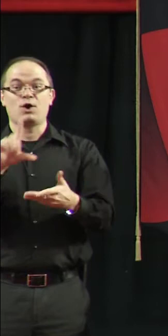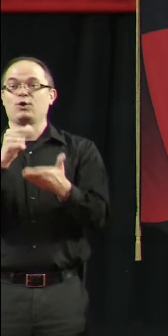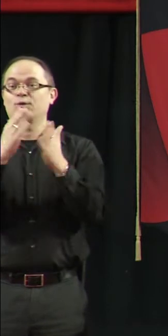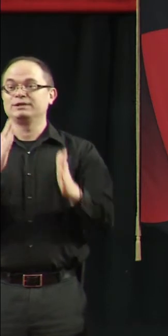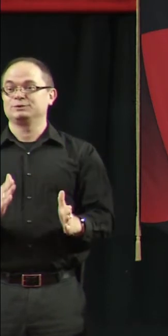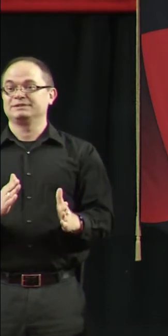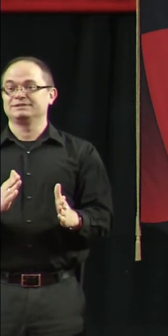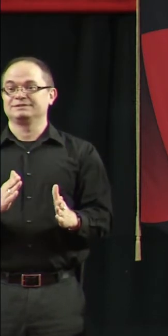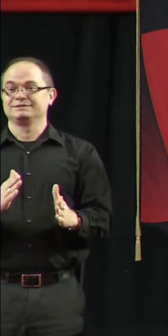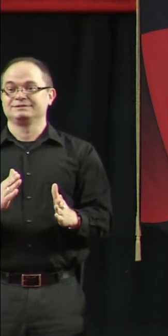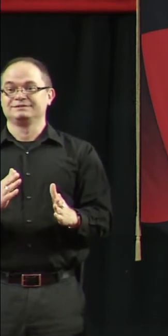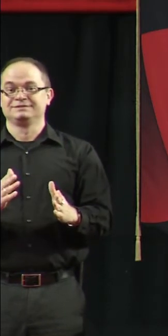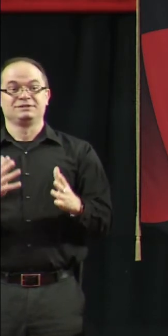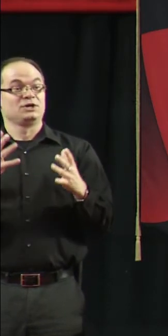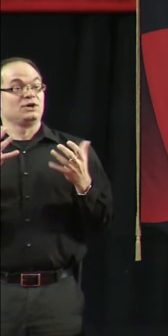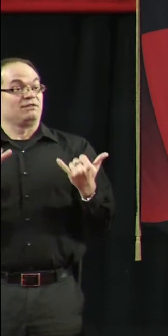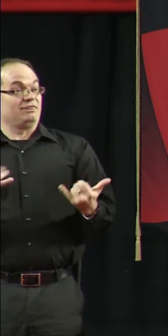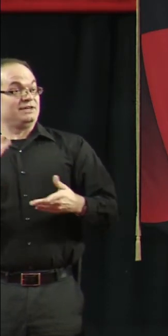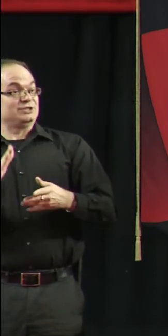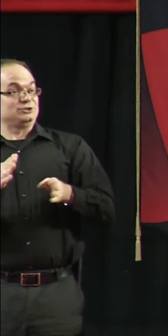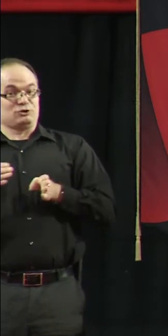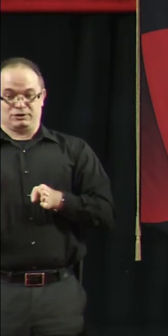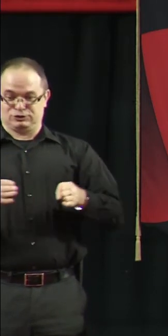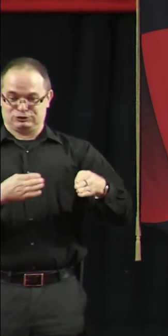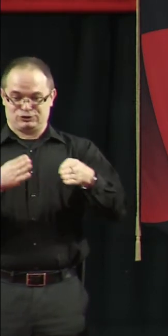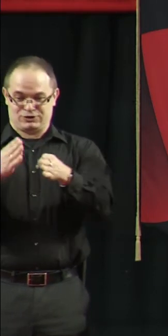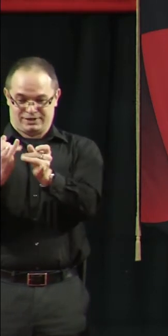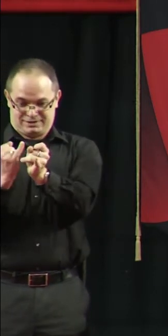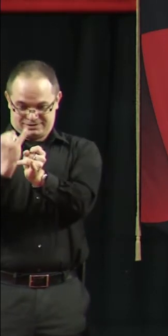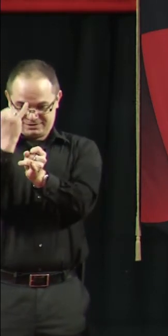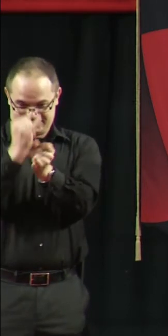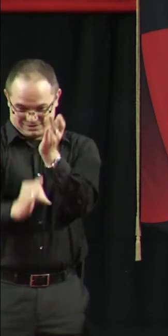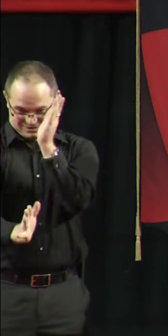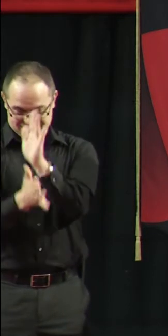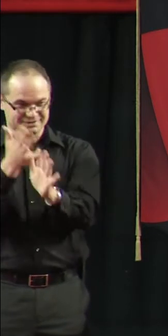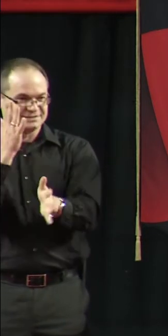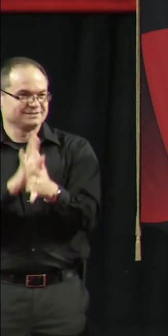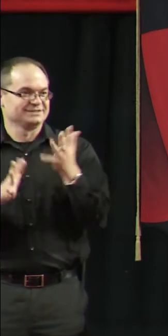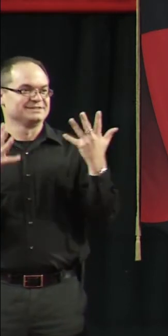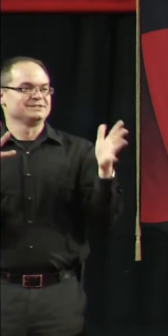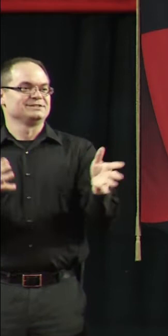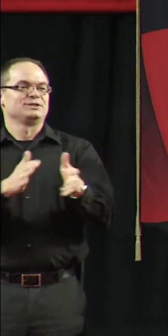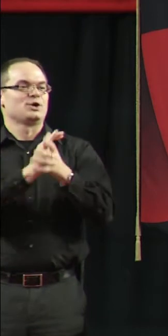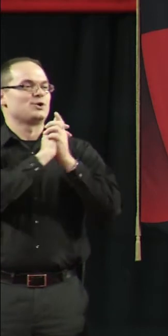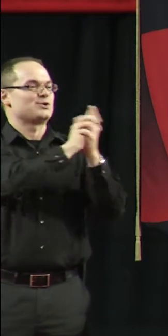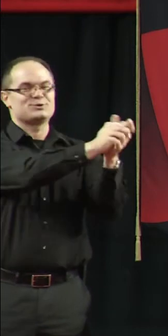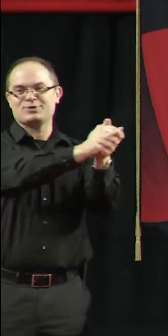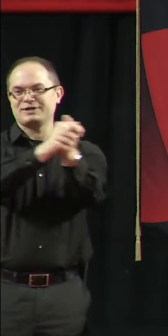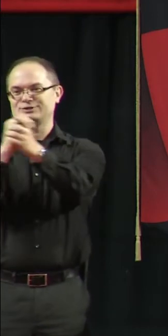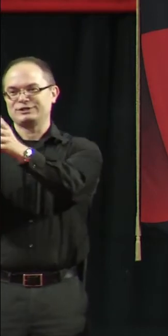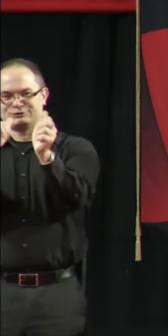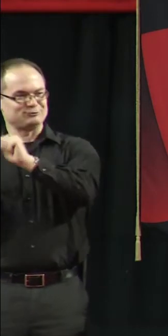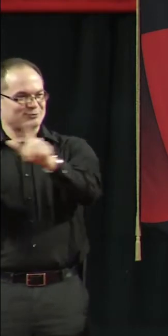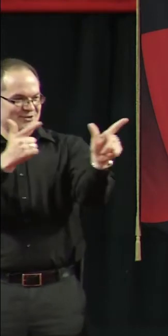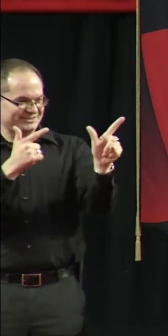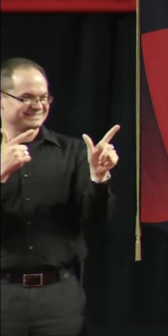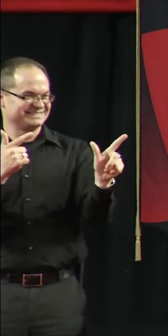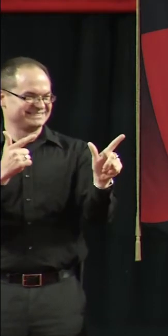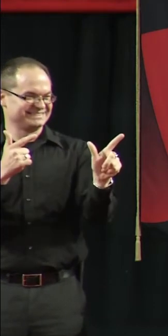Graduates, this phase of your life's journey is now complete. Sincere congratulations to each of